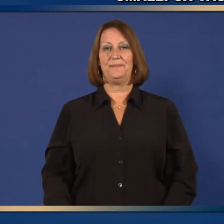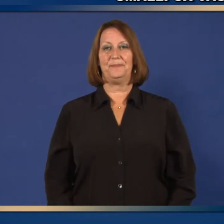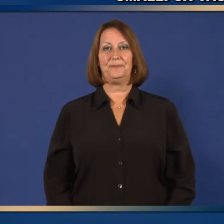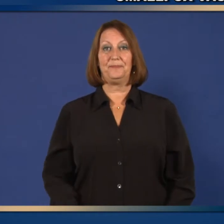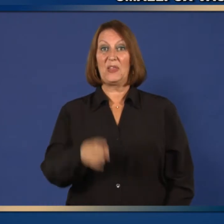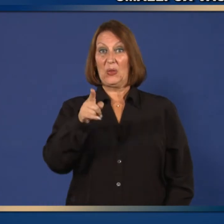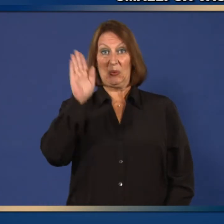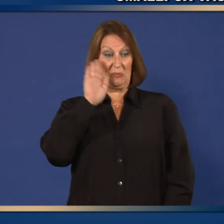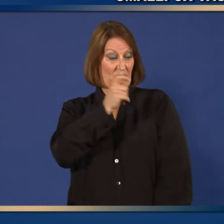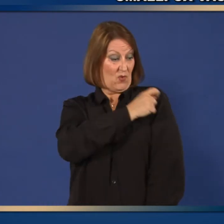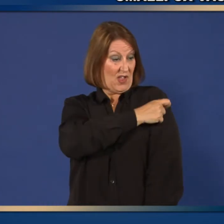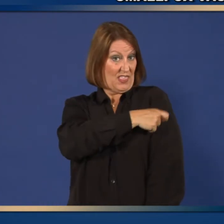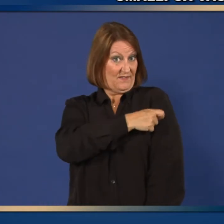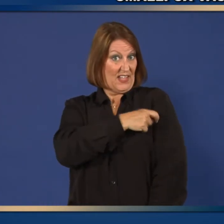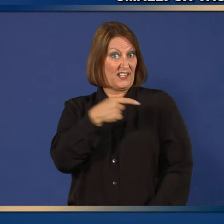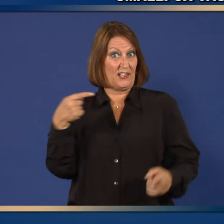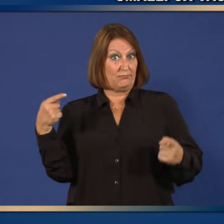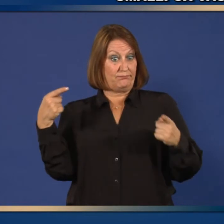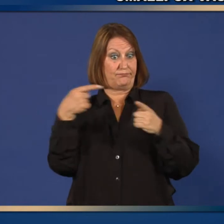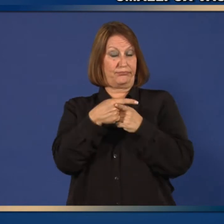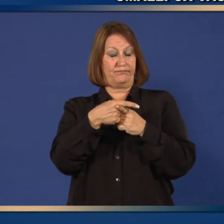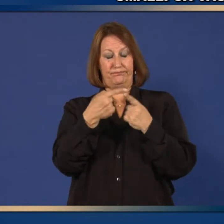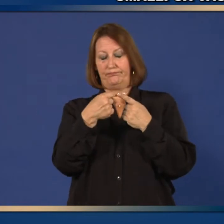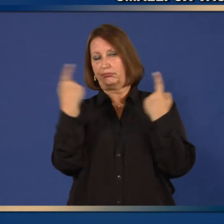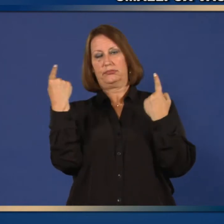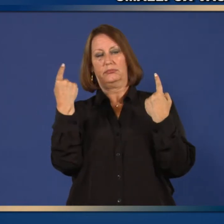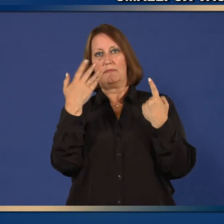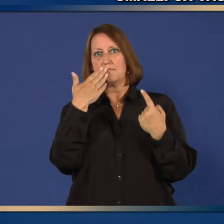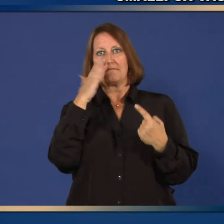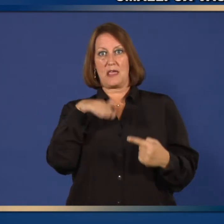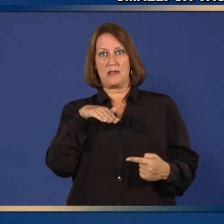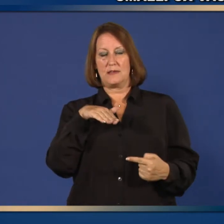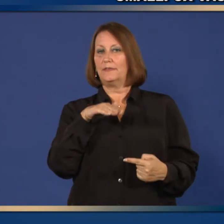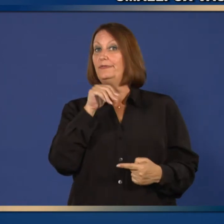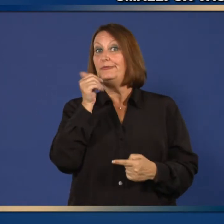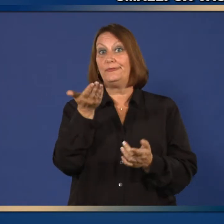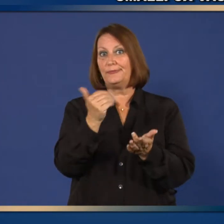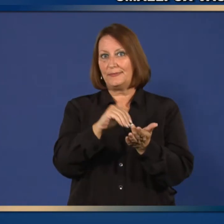if you are using steroid drops in your eyes,